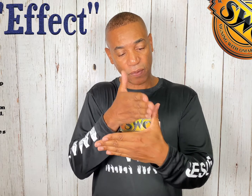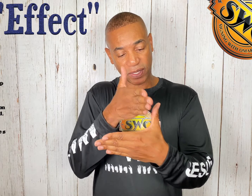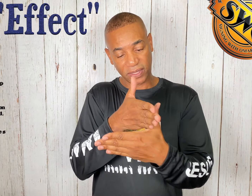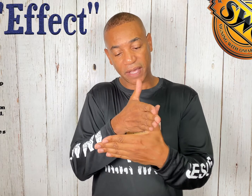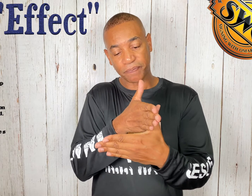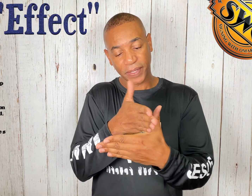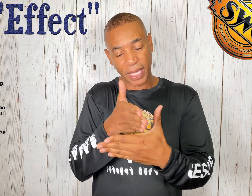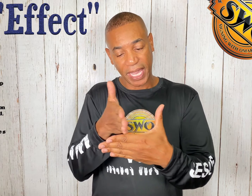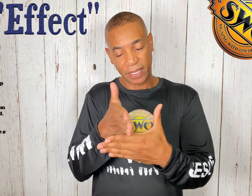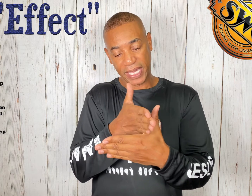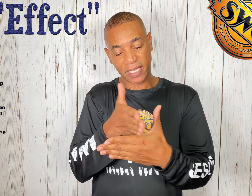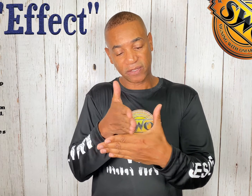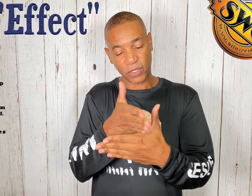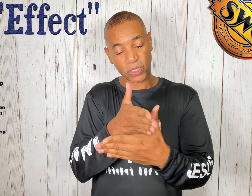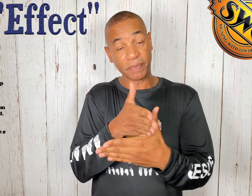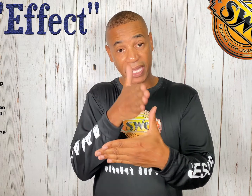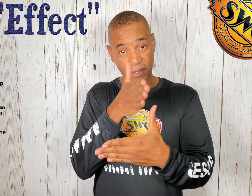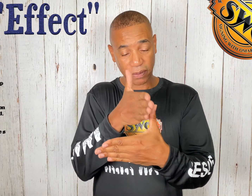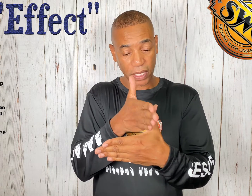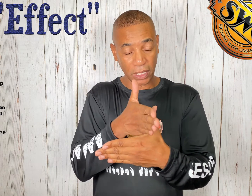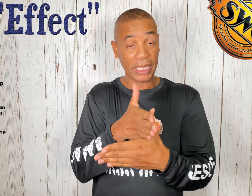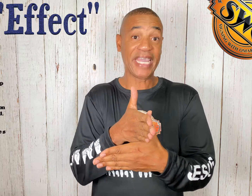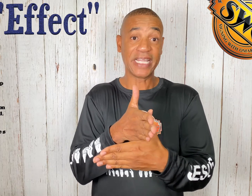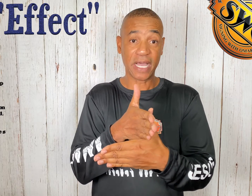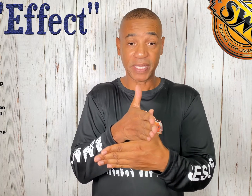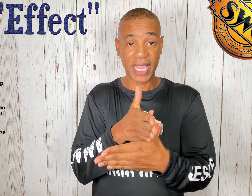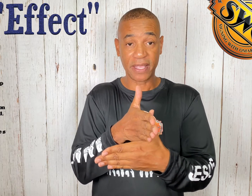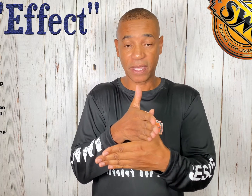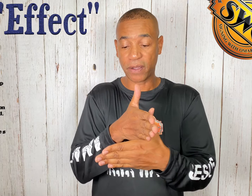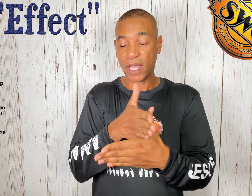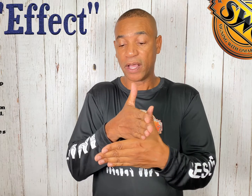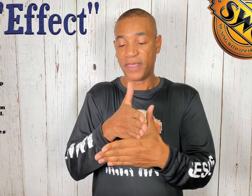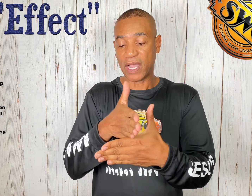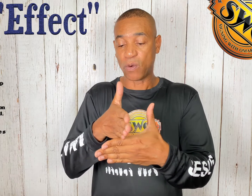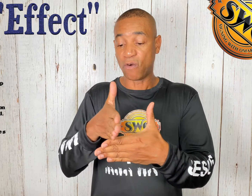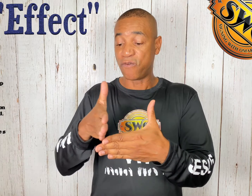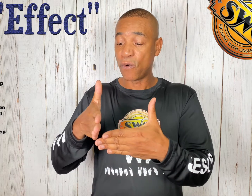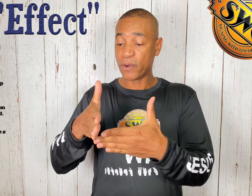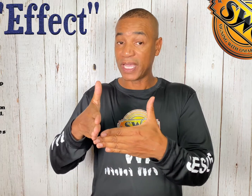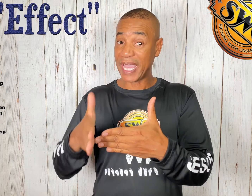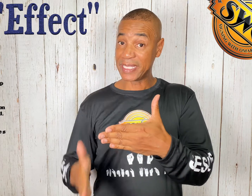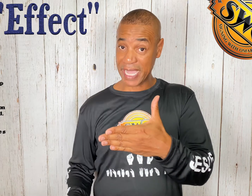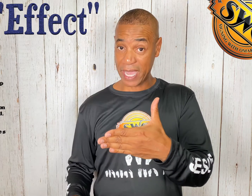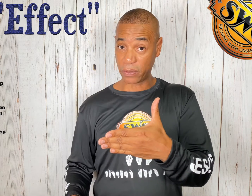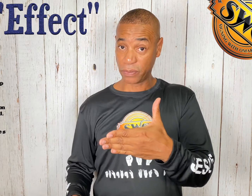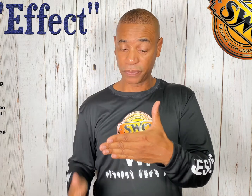the thumb and the index fingers come together. Lay that dominant hand there. Then I will go forward and down.